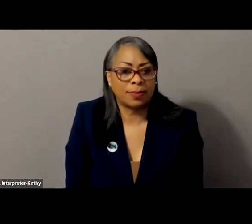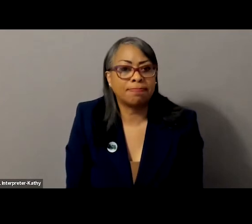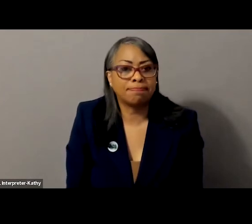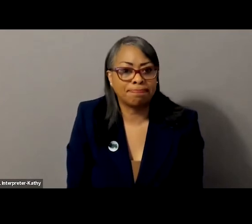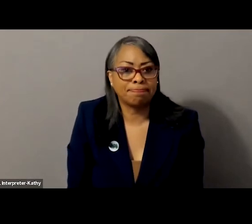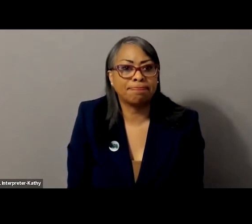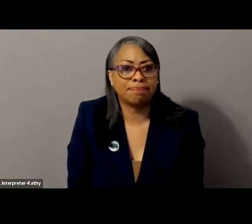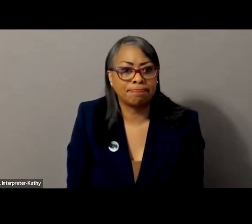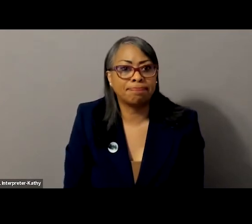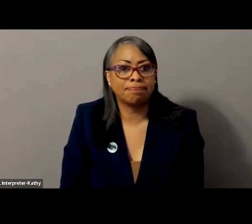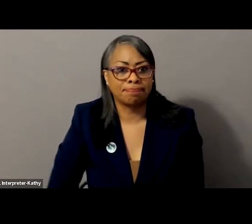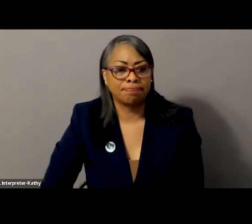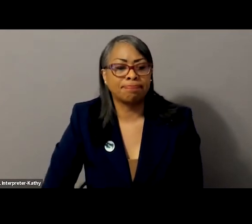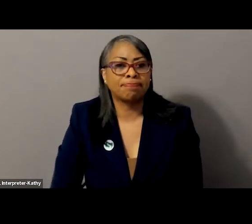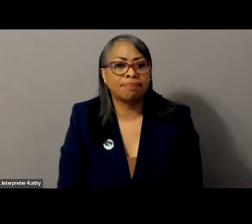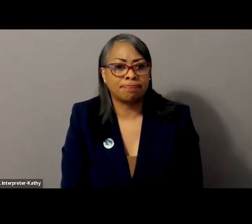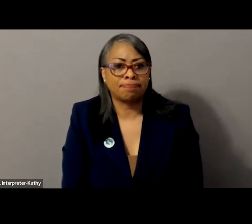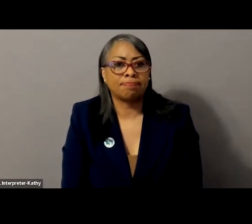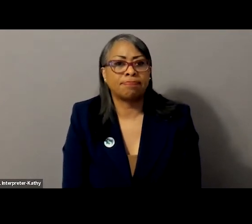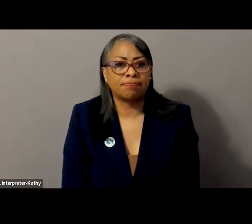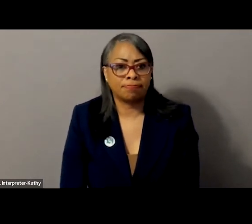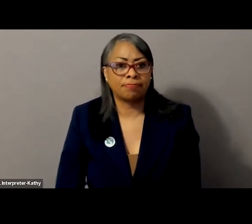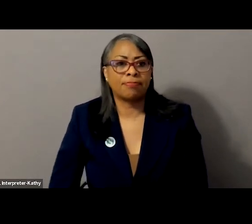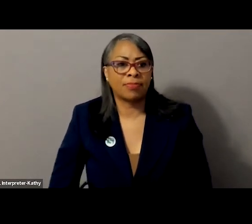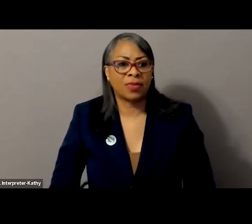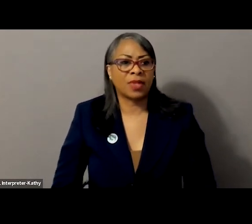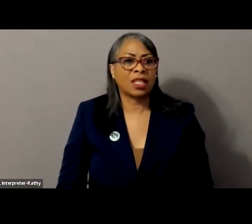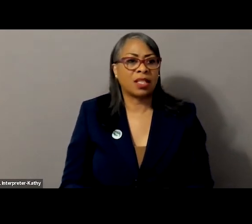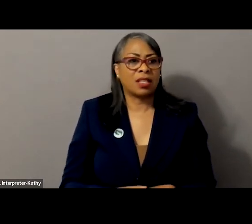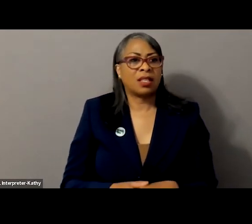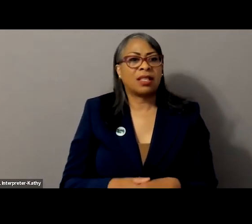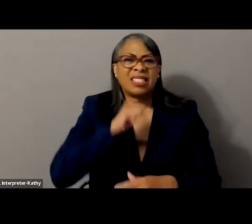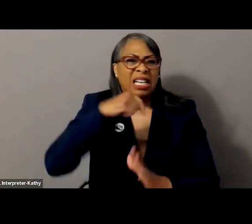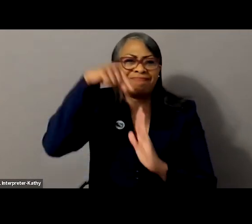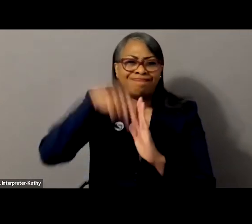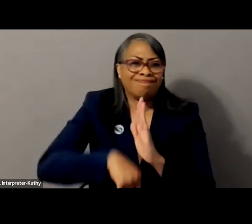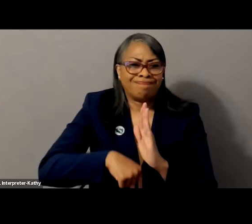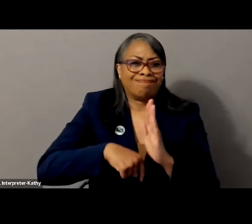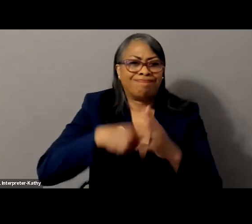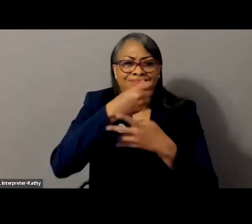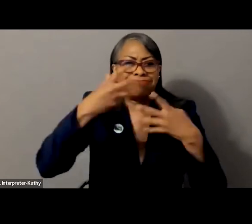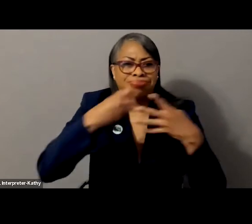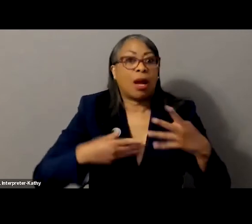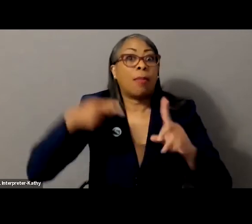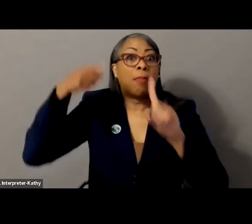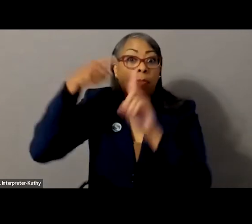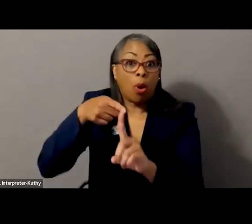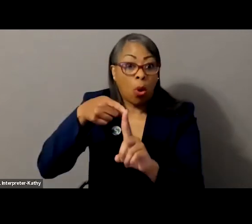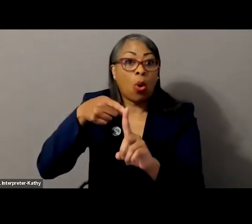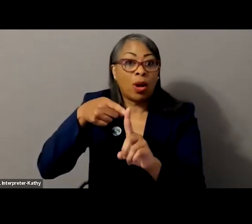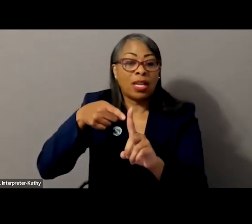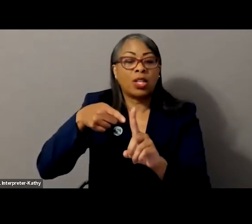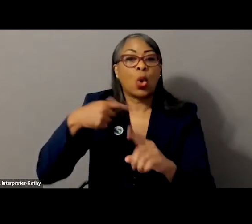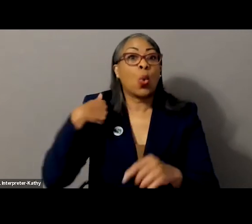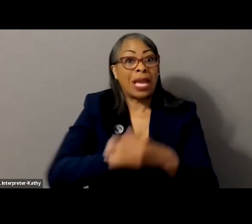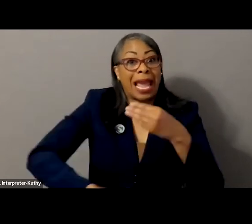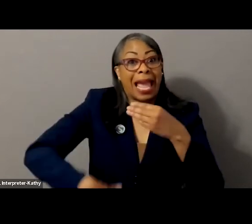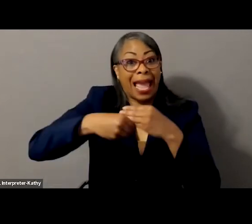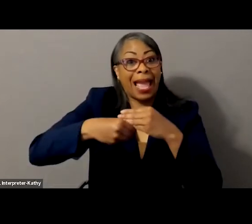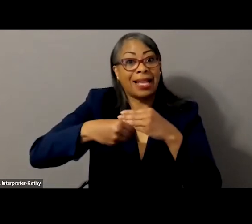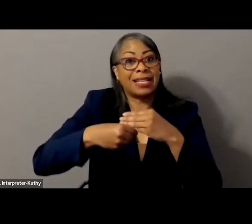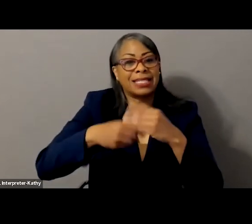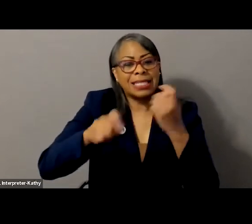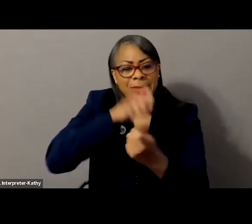That, and without going through all the rest of this, the point is that we phased in some particular activities